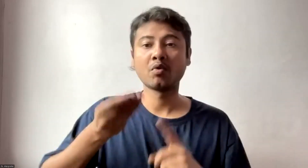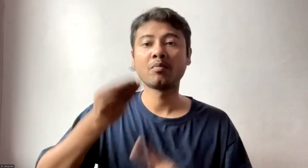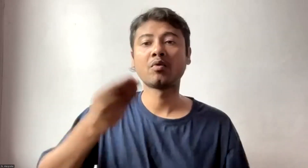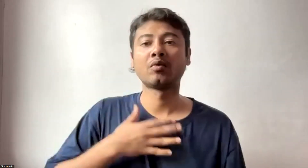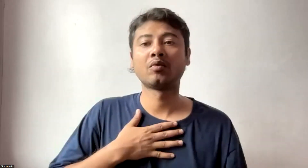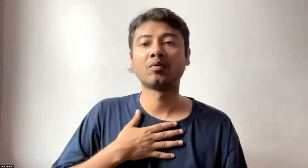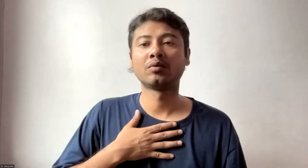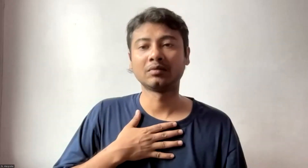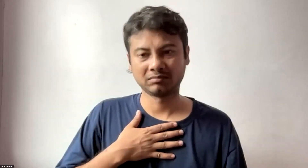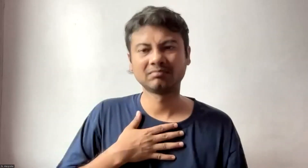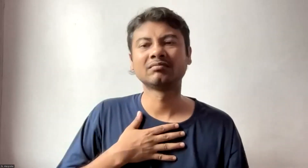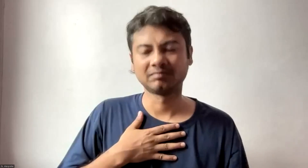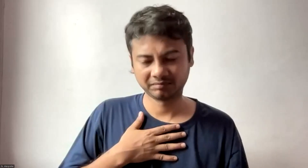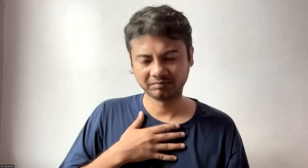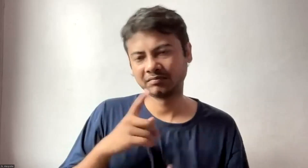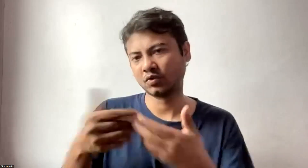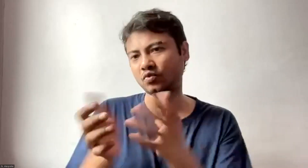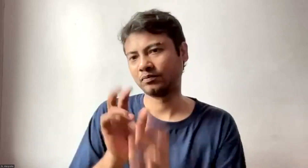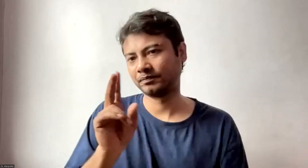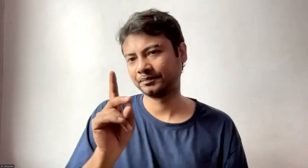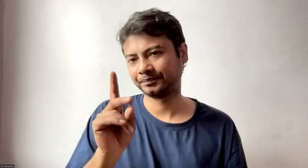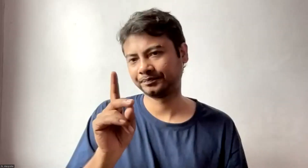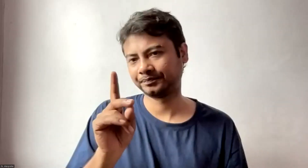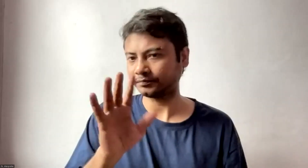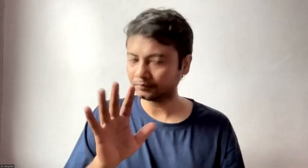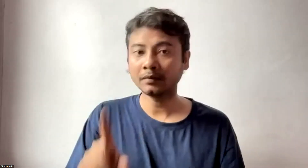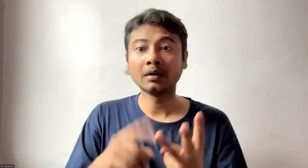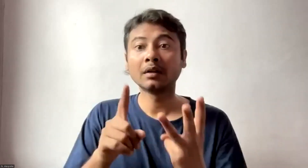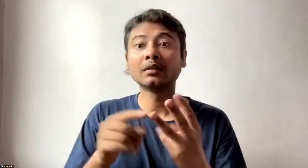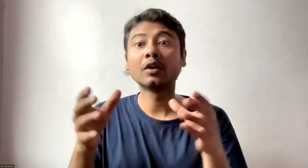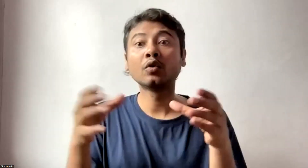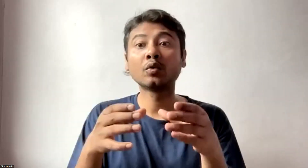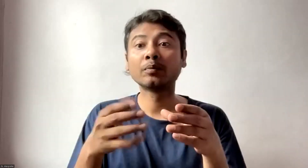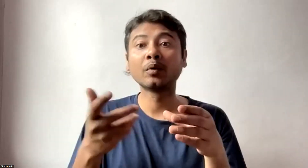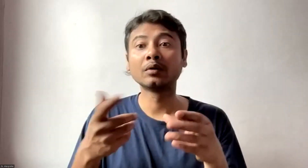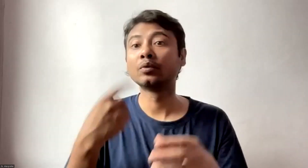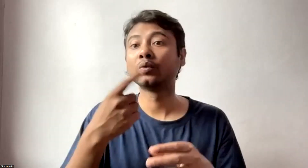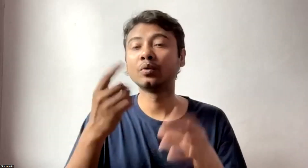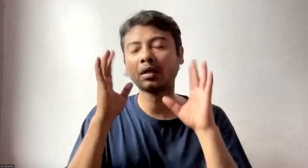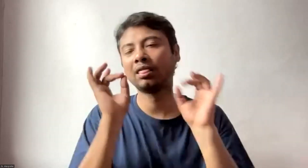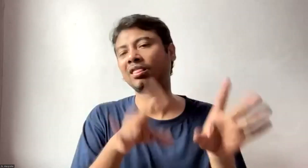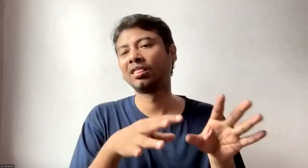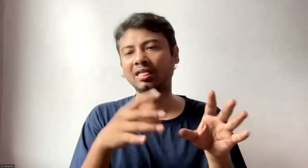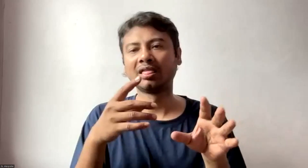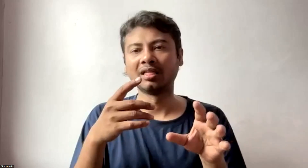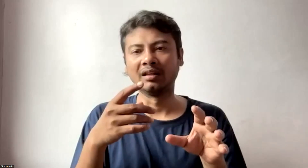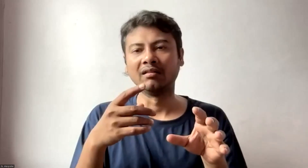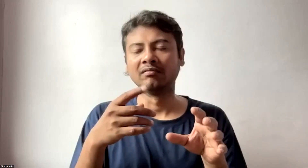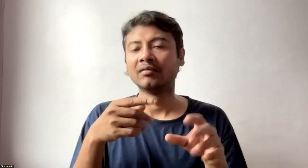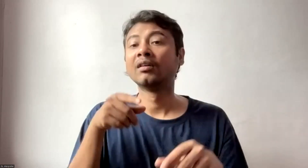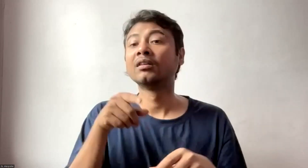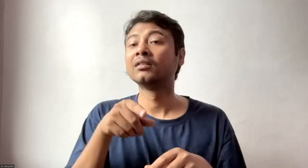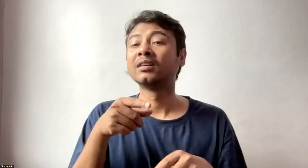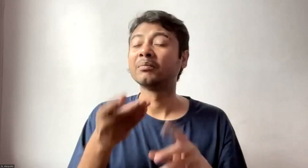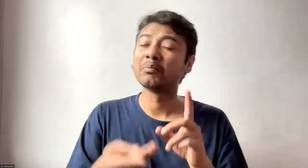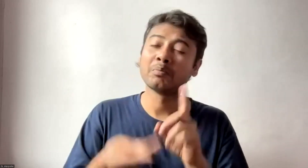people are very lazy. They are mad. They are inactive. They are very selfish. And